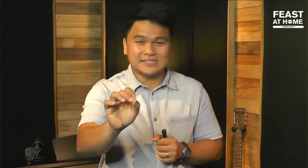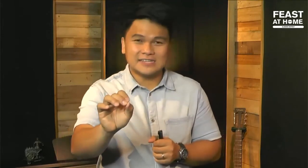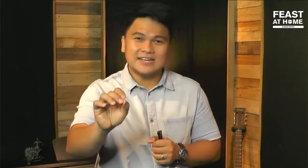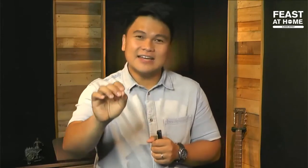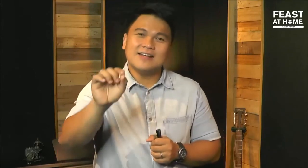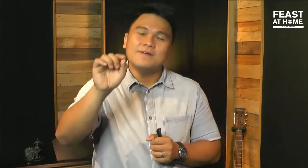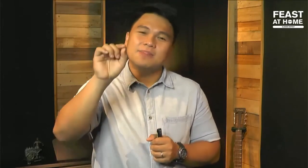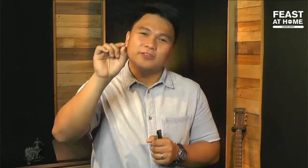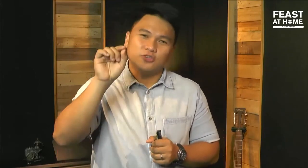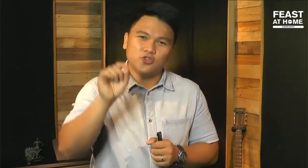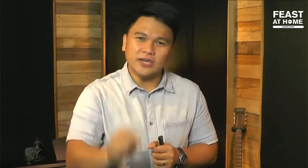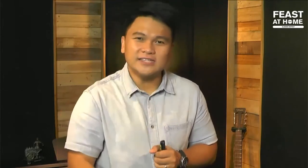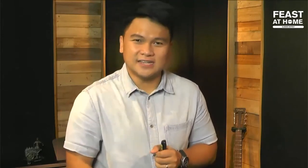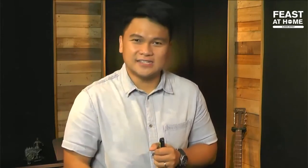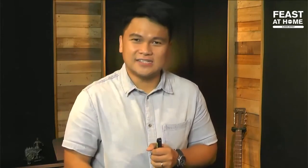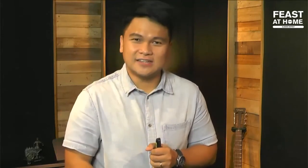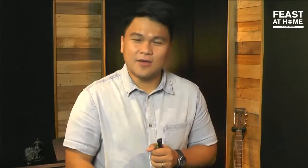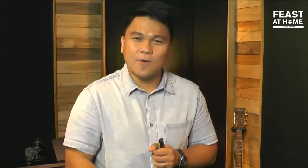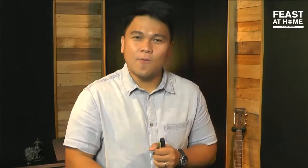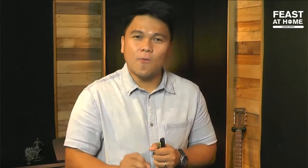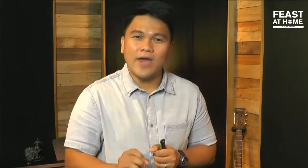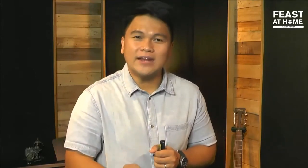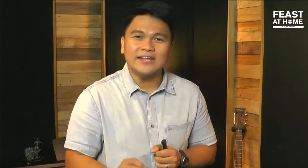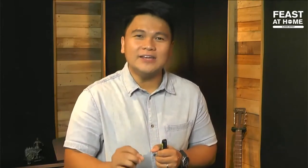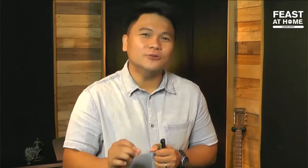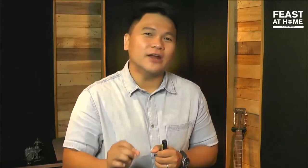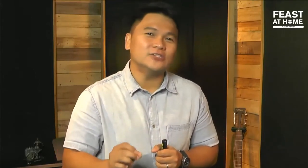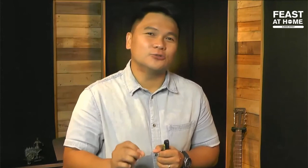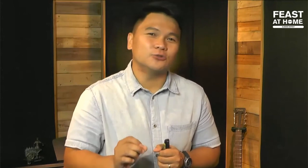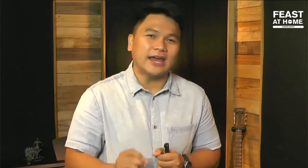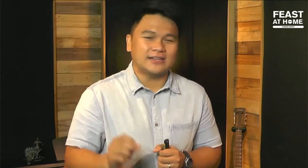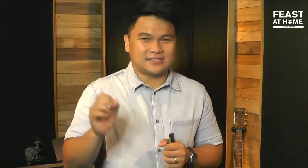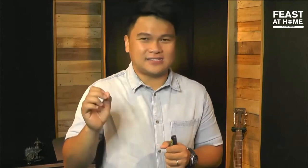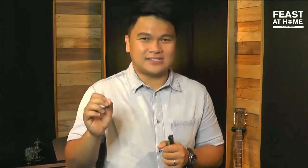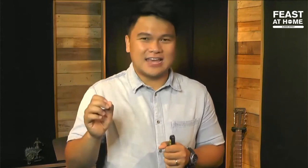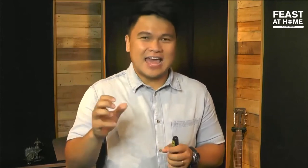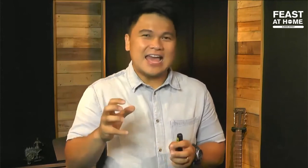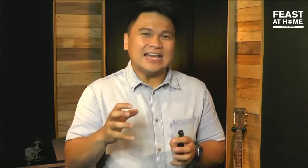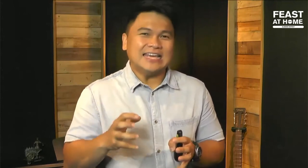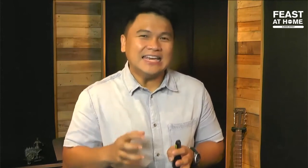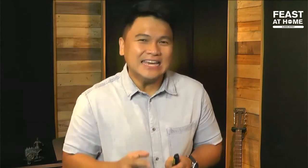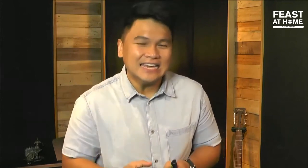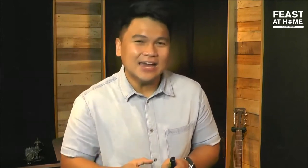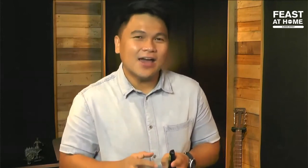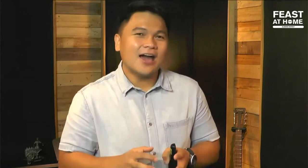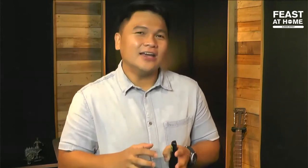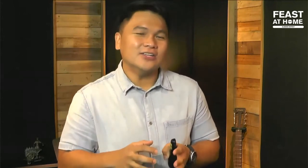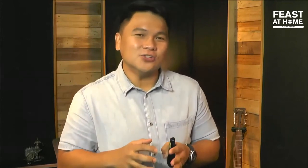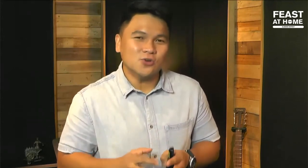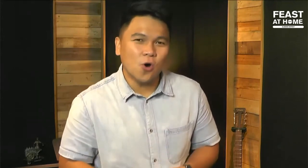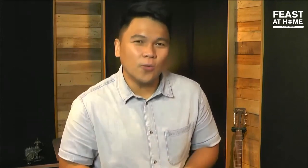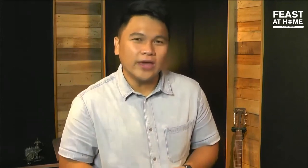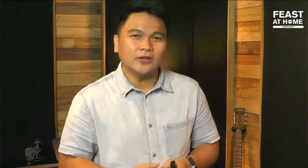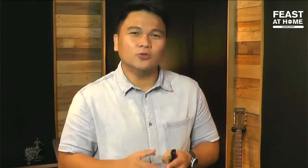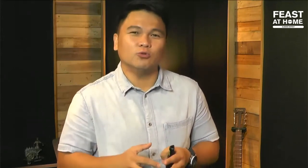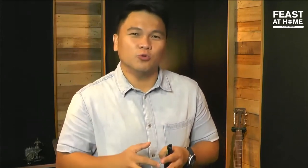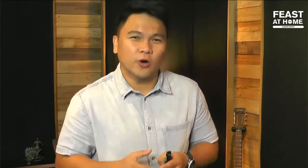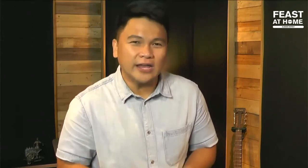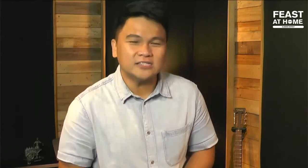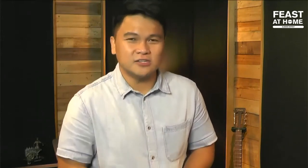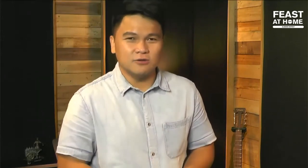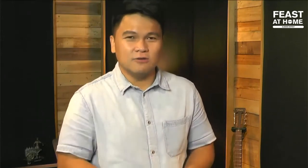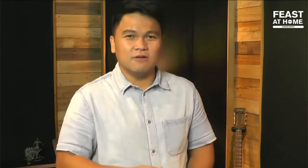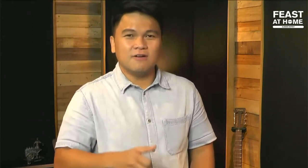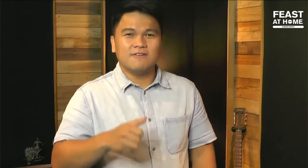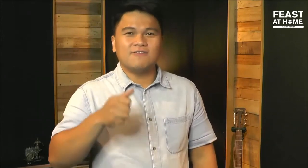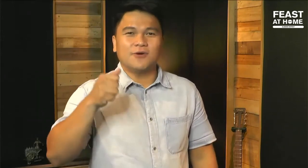this, that Jesus, when He resurrects, He is going to